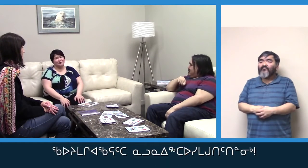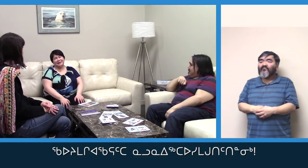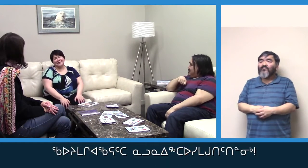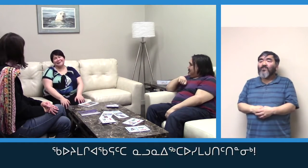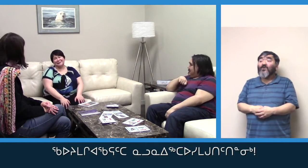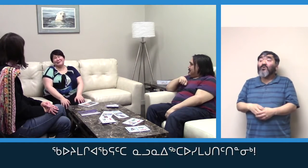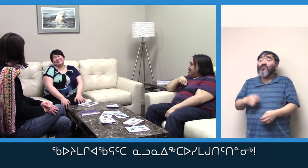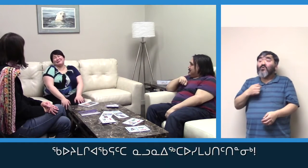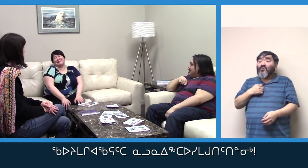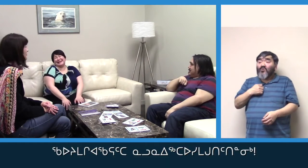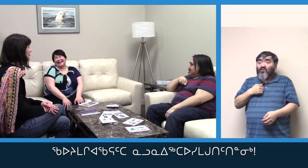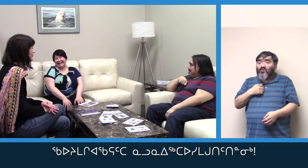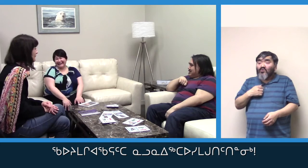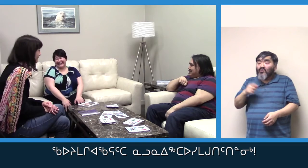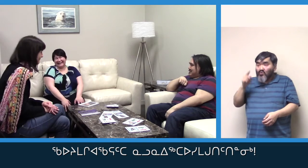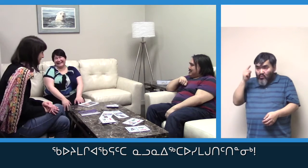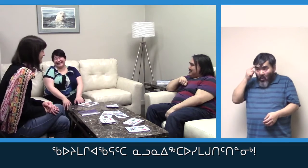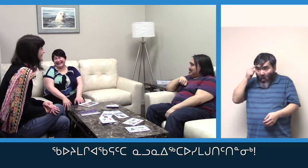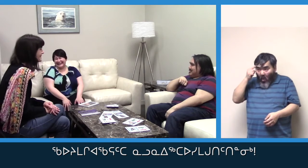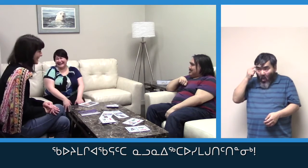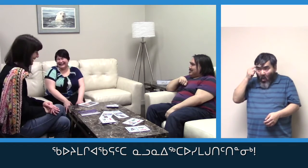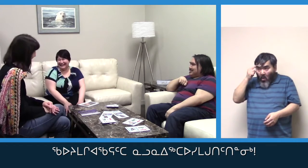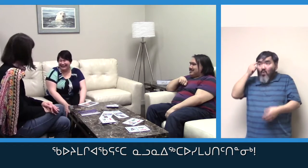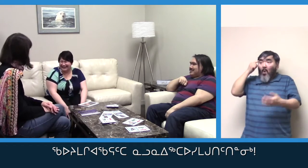identity? Because we need to know who we are.